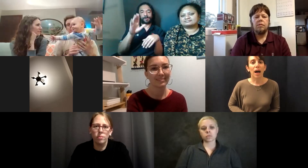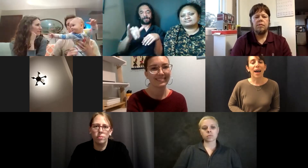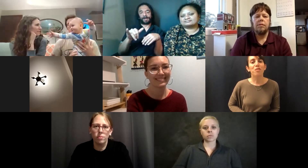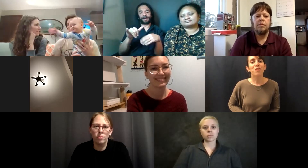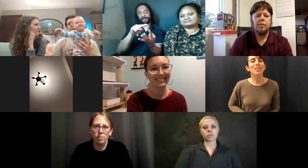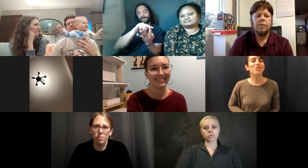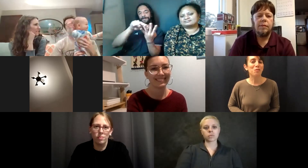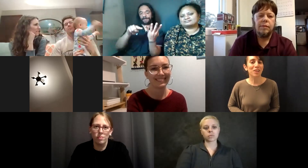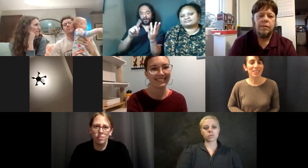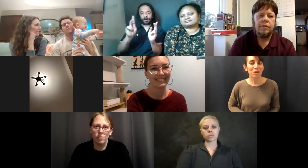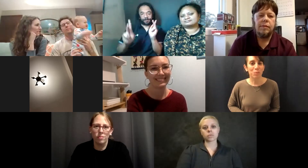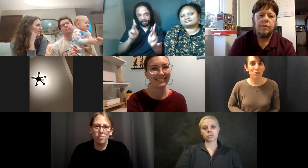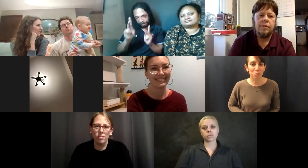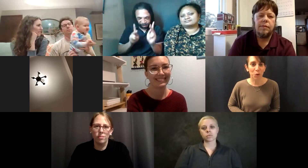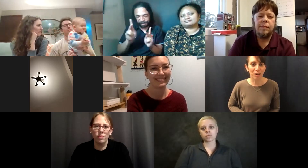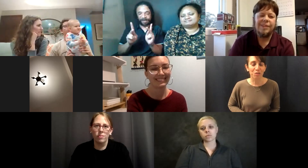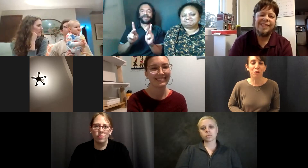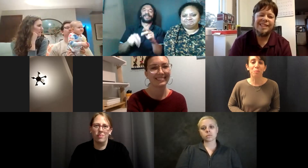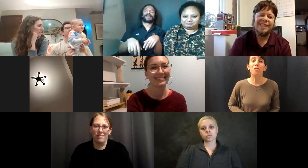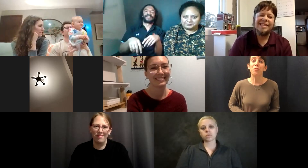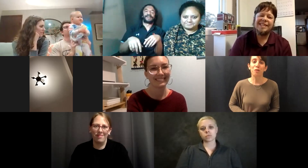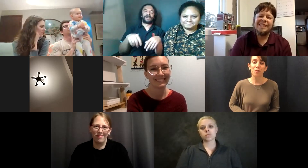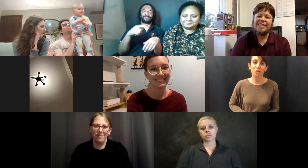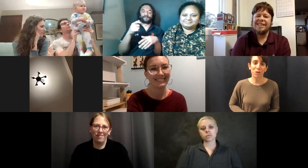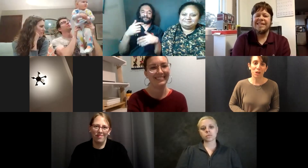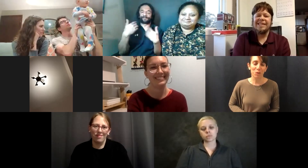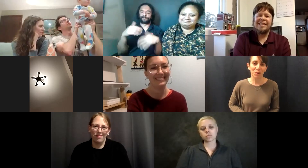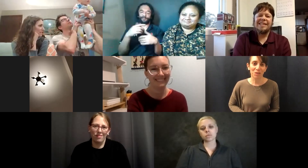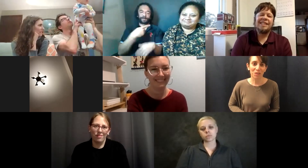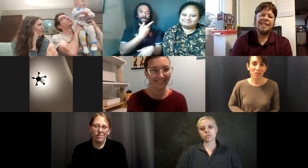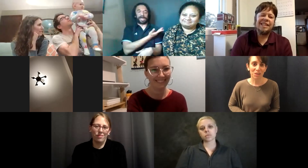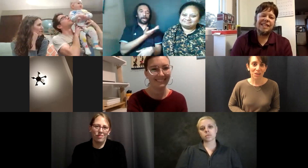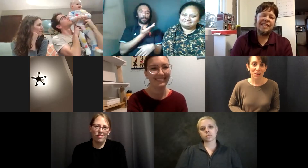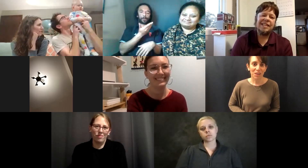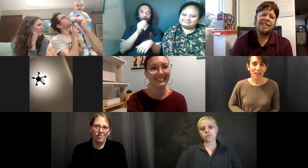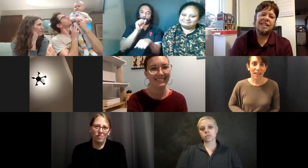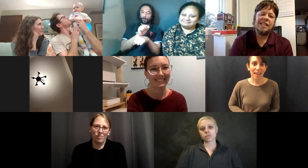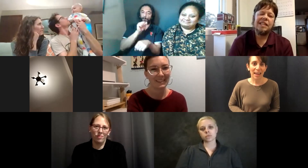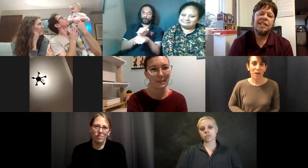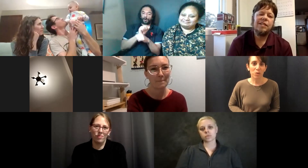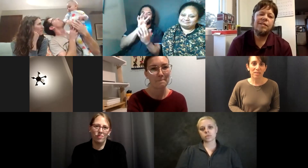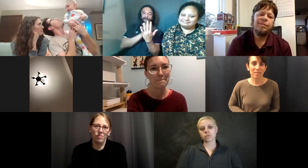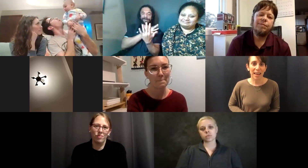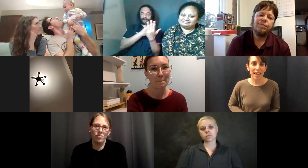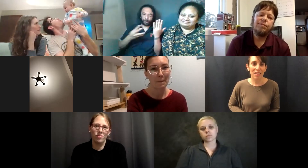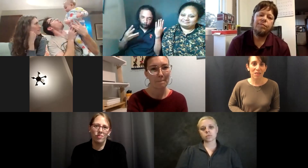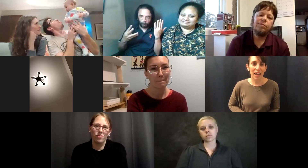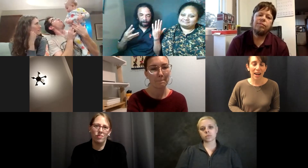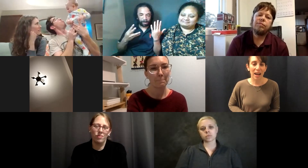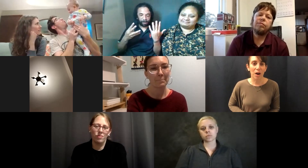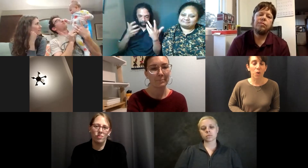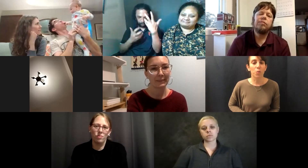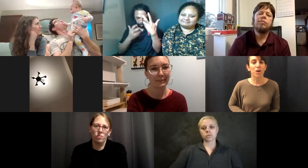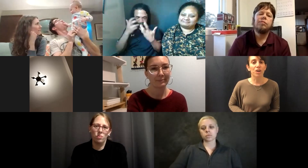So I really do feel a little bit spoiled from the 4 of those people. And I would say